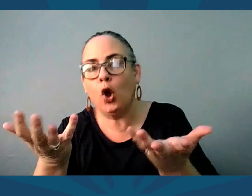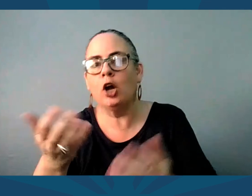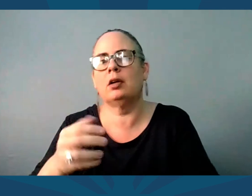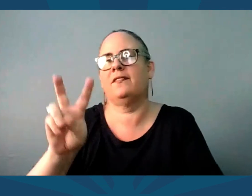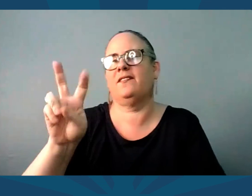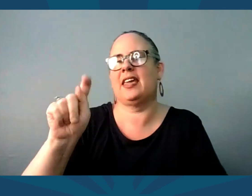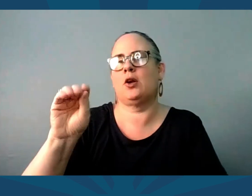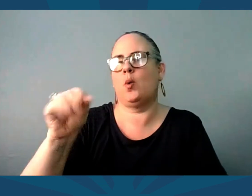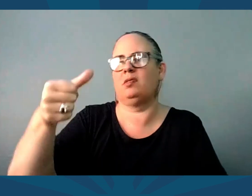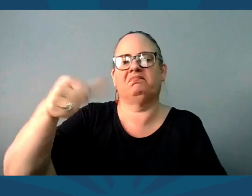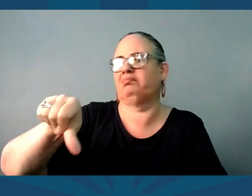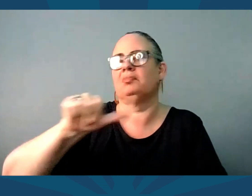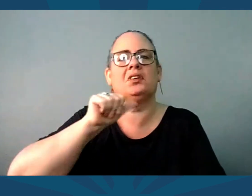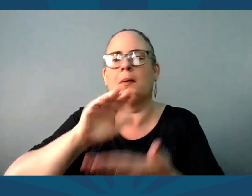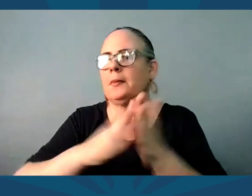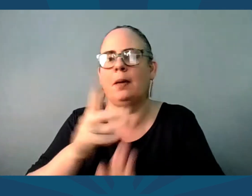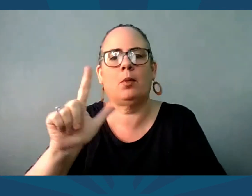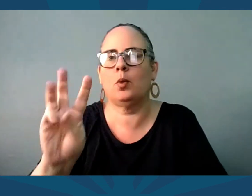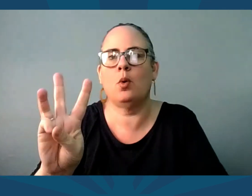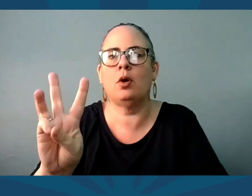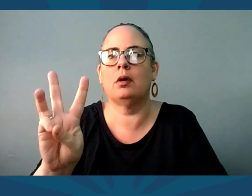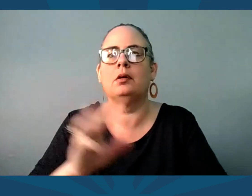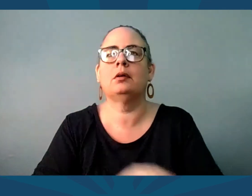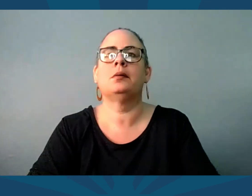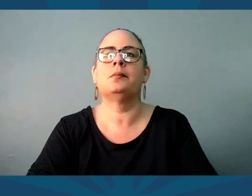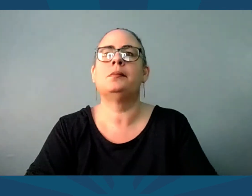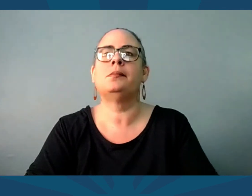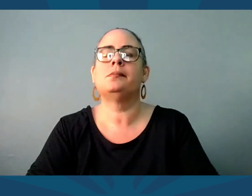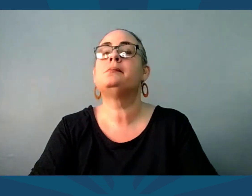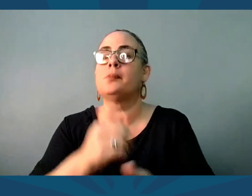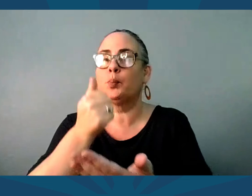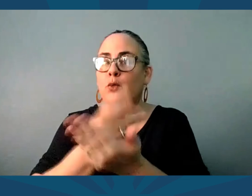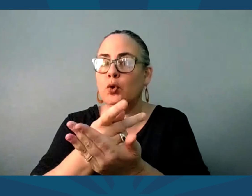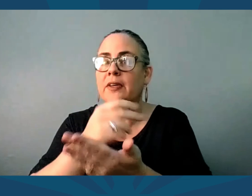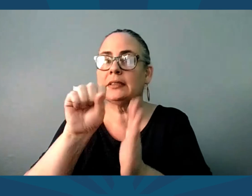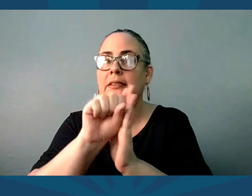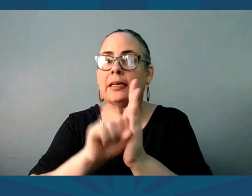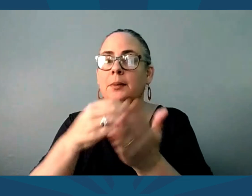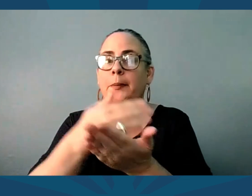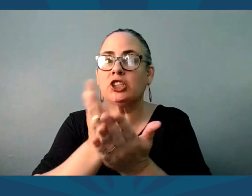or veto it to keep it from becoming law, approves the state budget,